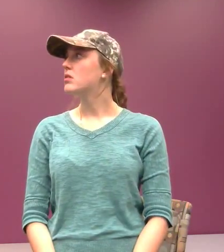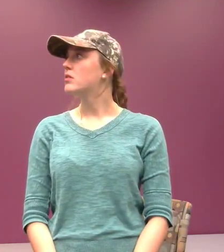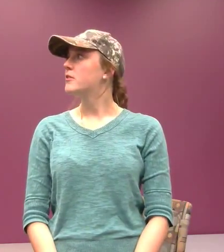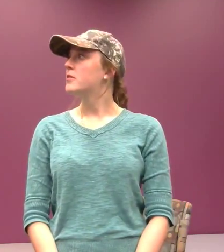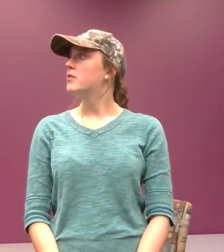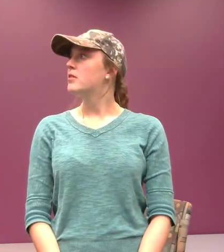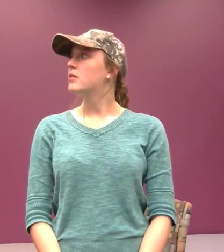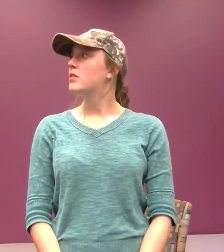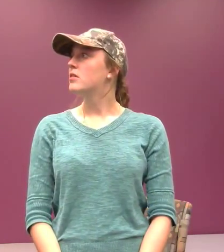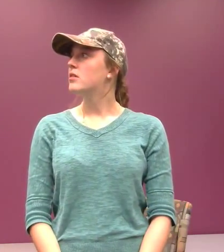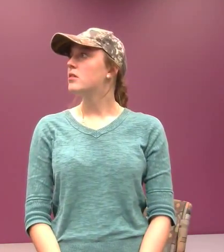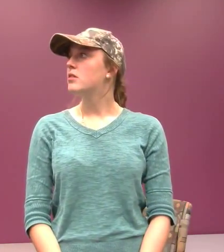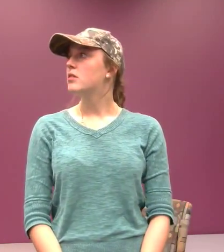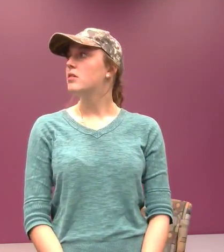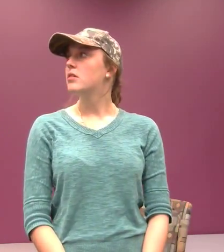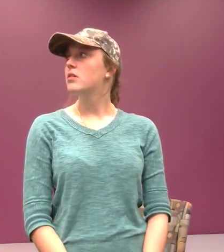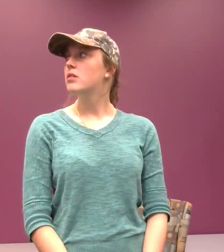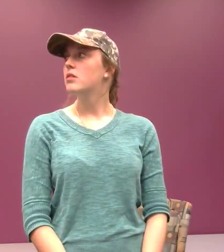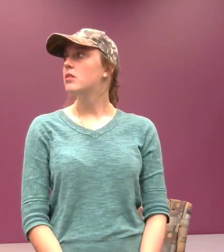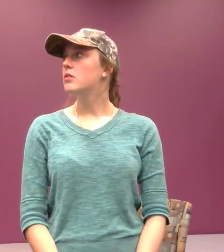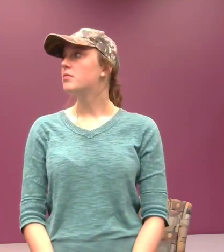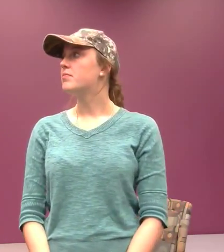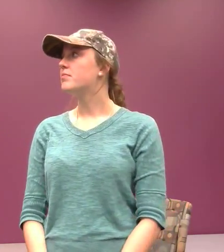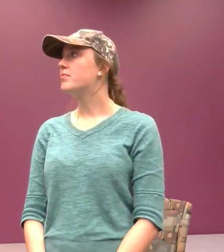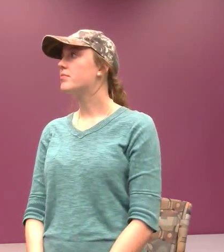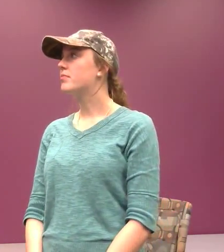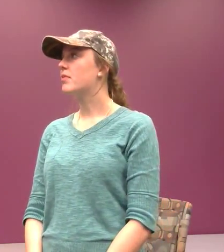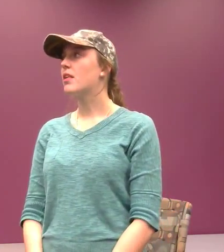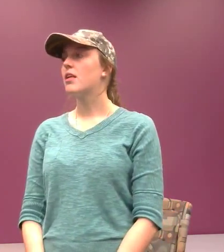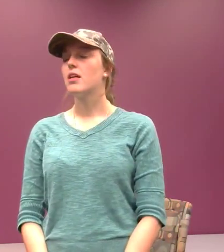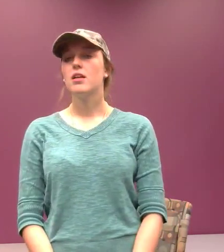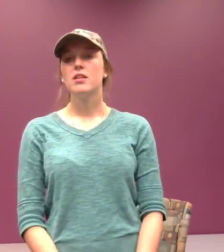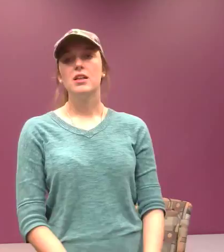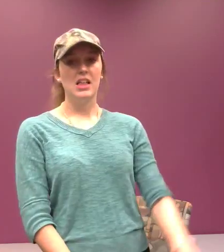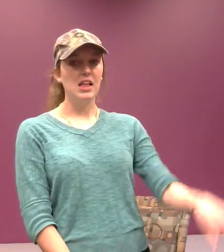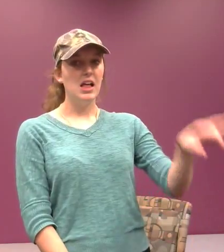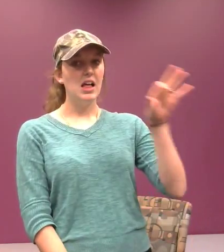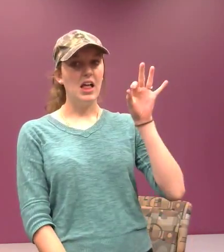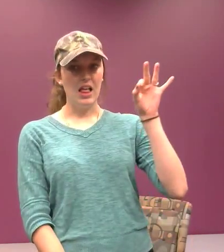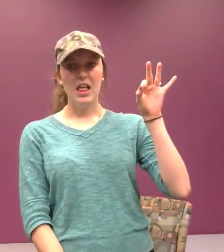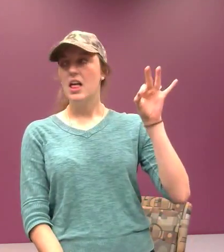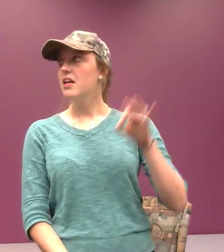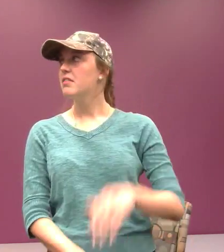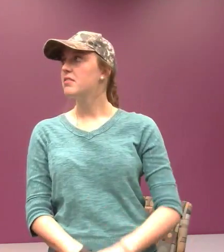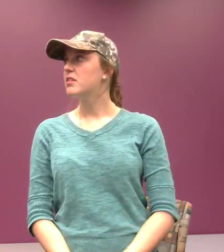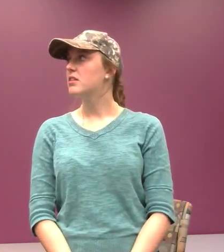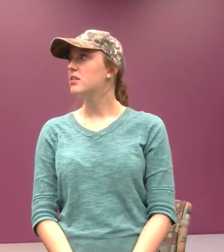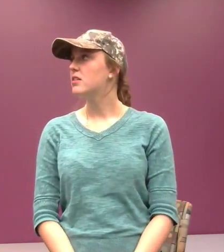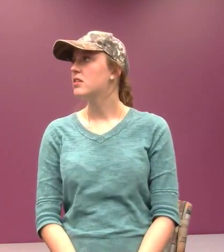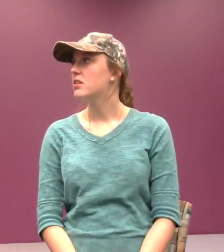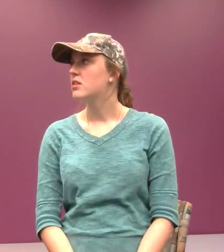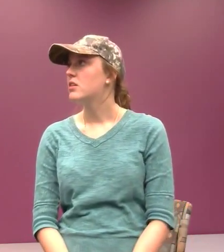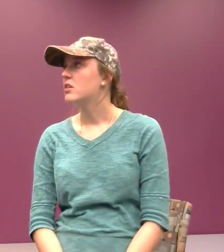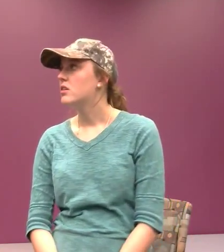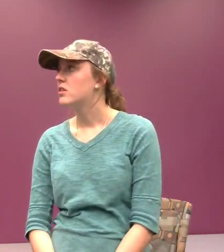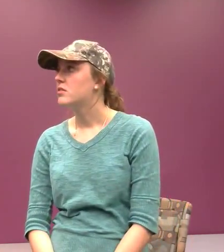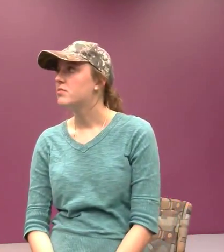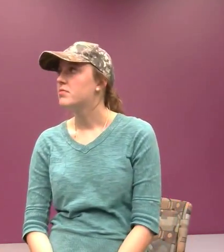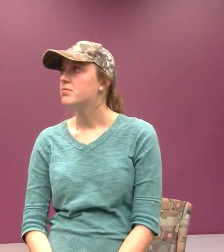This is the F part of FOIL. This is old slot I in the middle. And this is L out here in